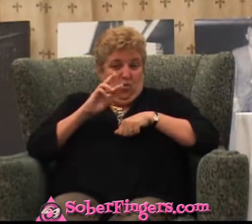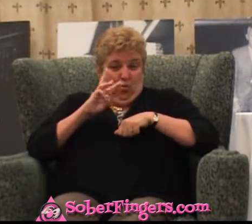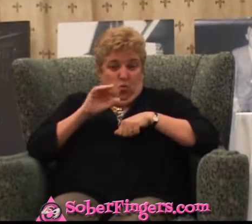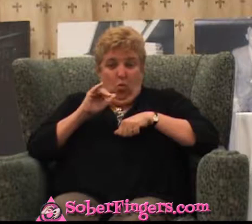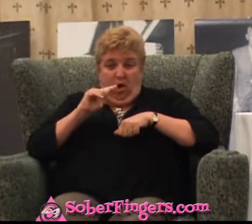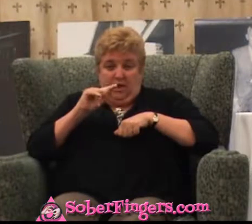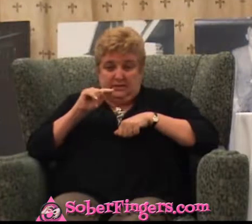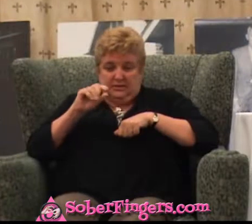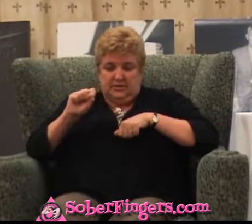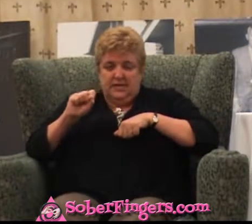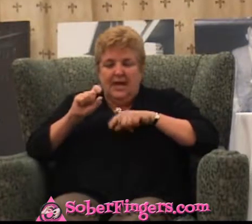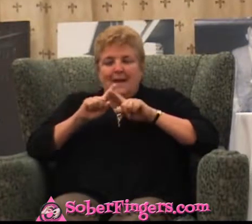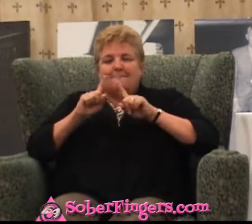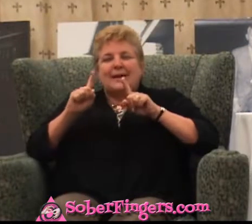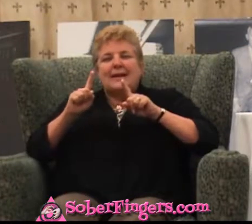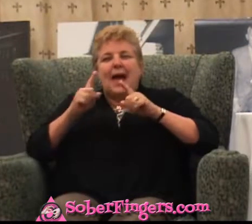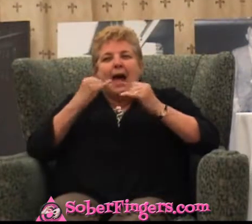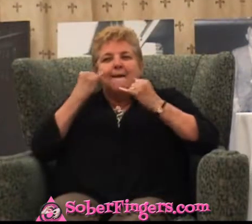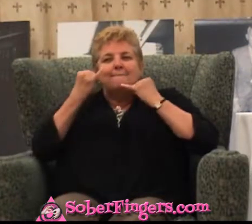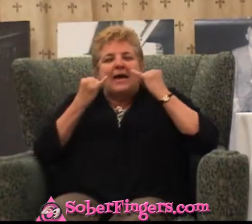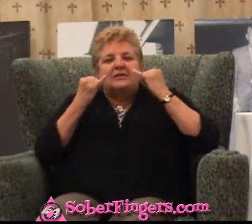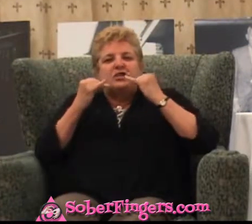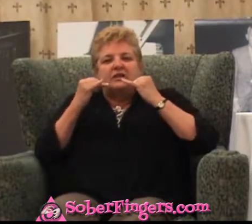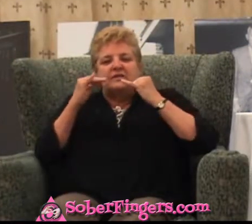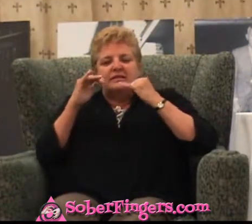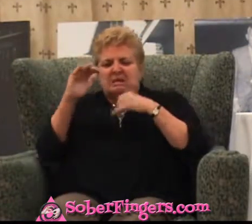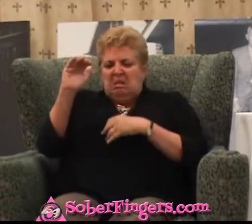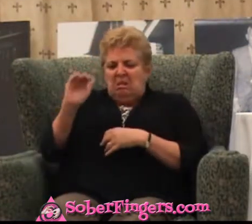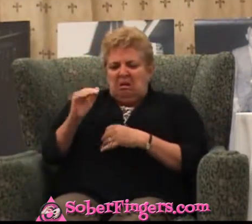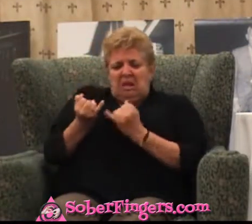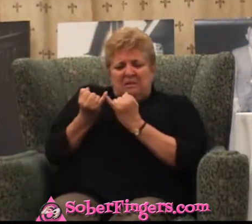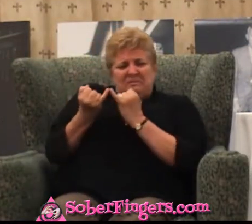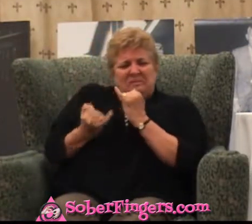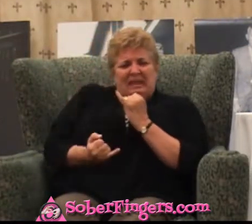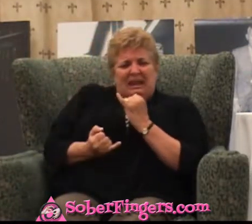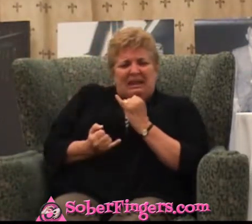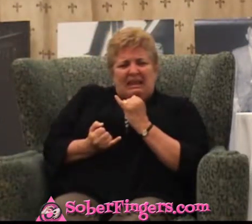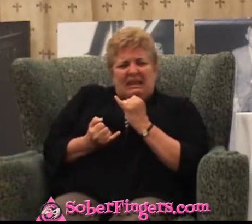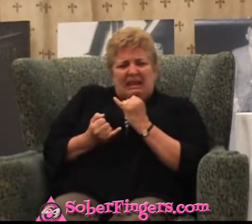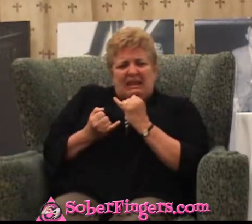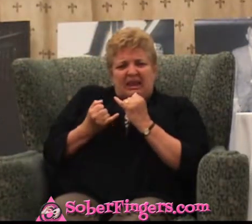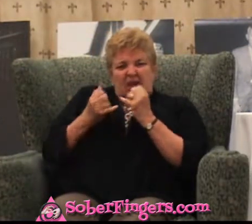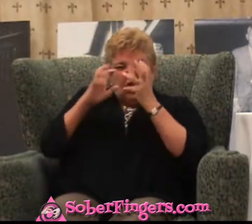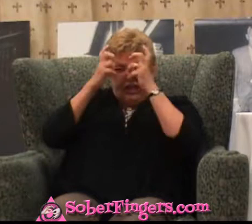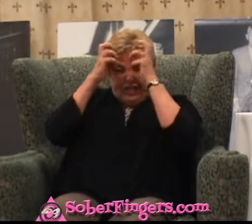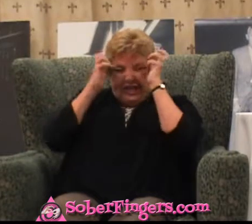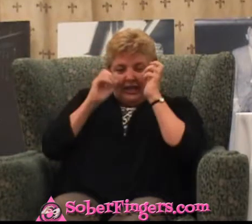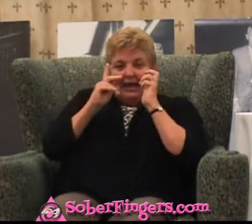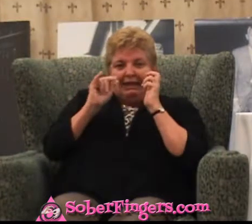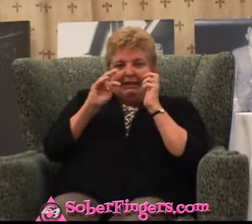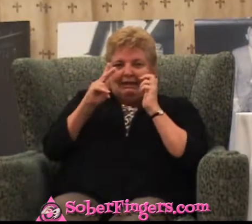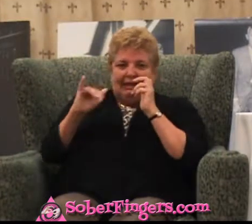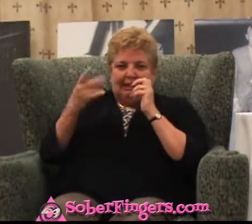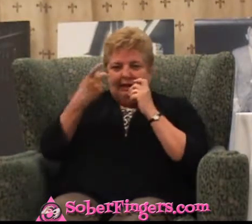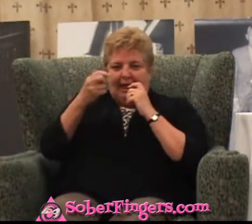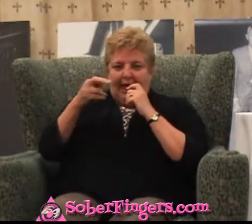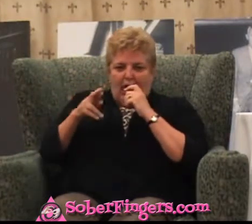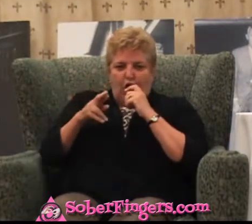But imagine this little skinny hookhead, I forgot to share that with you, but this little skinny